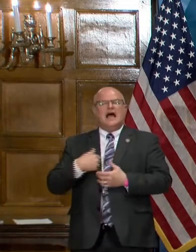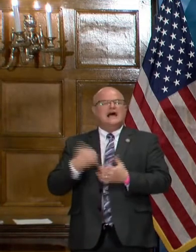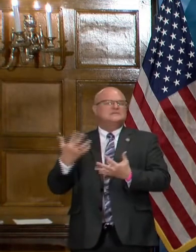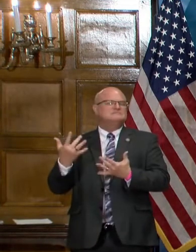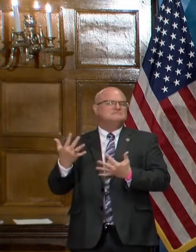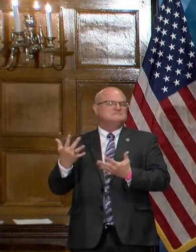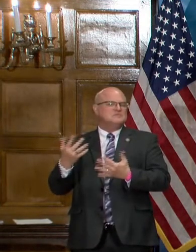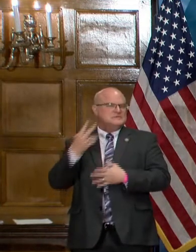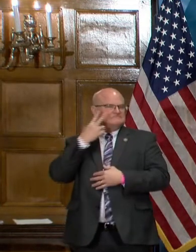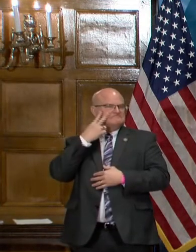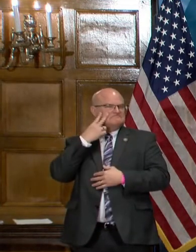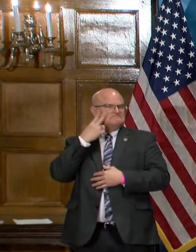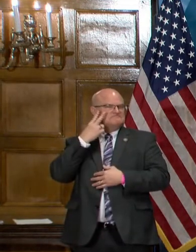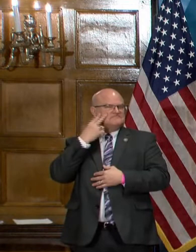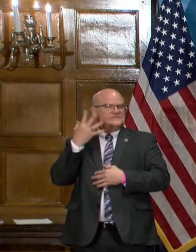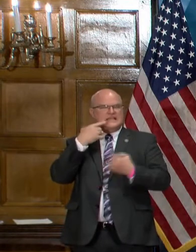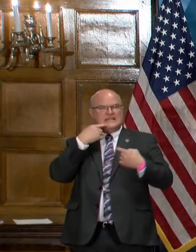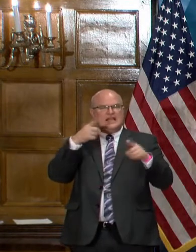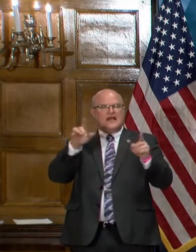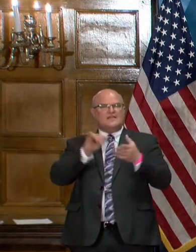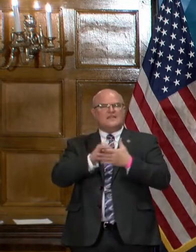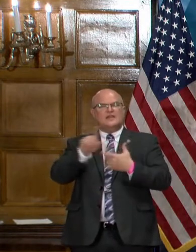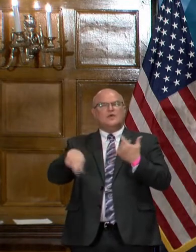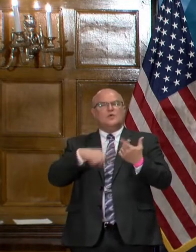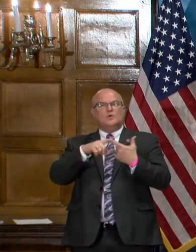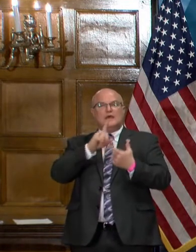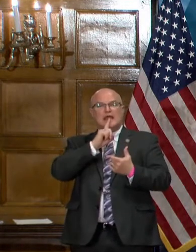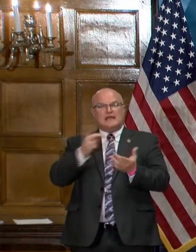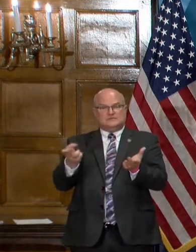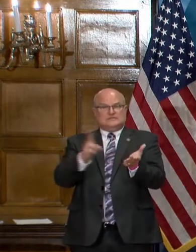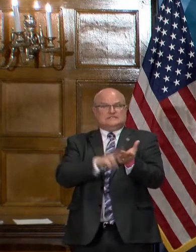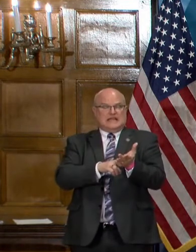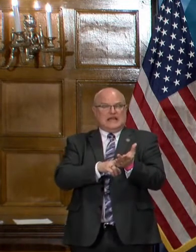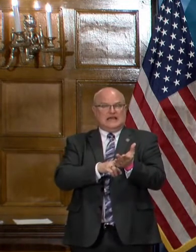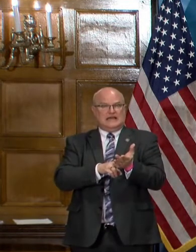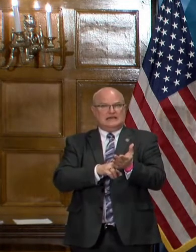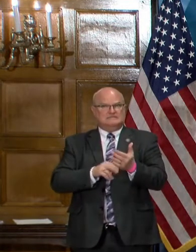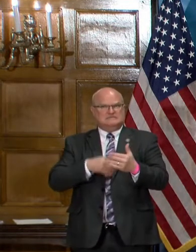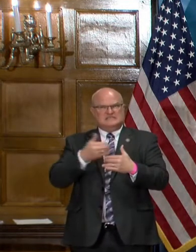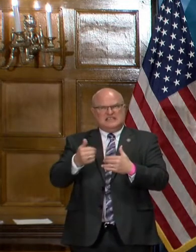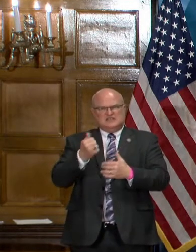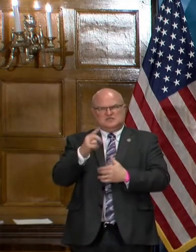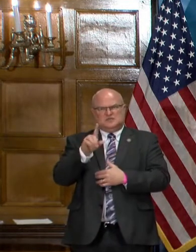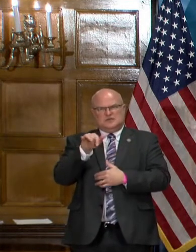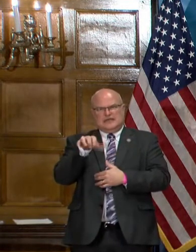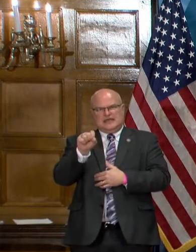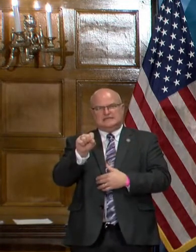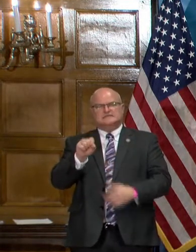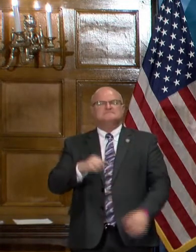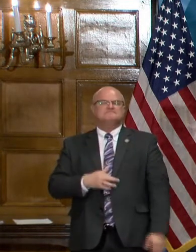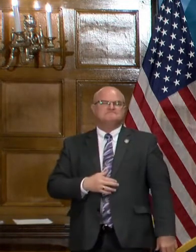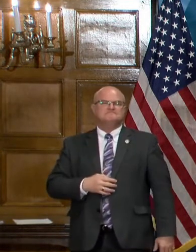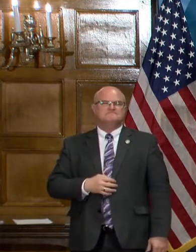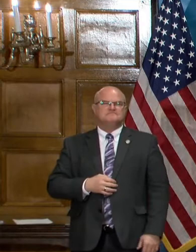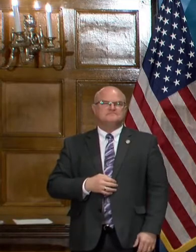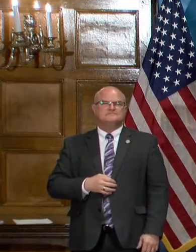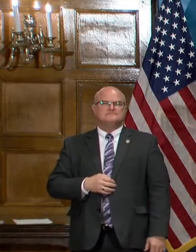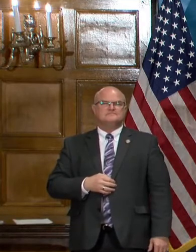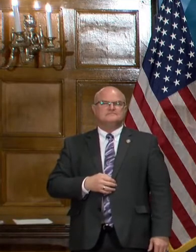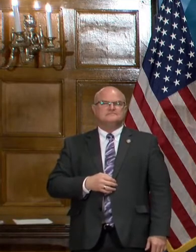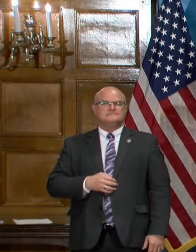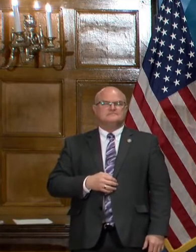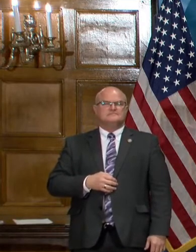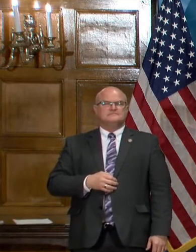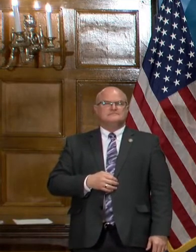wait and announce that whenever we actually sign that, which will be in the next couple of days. Next question.